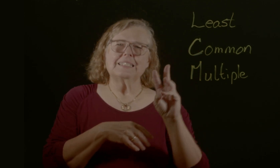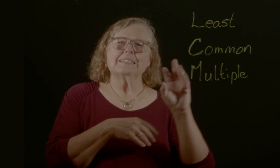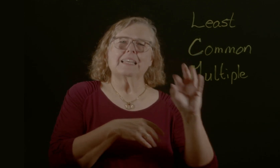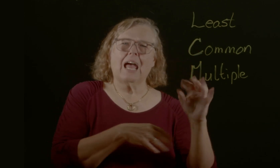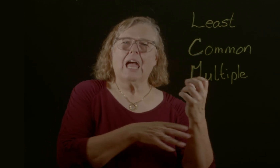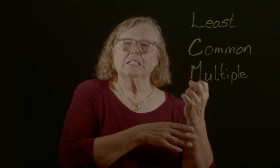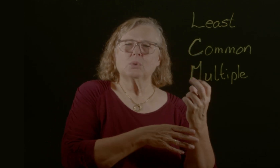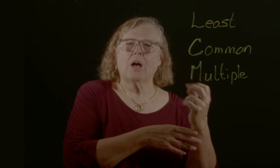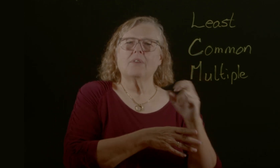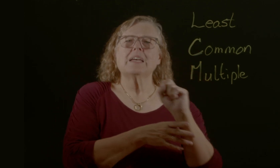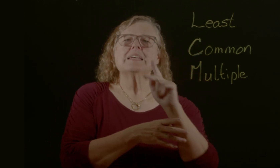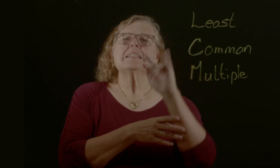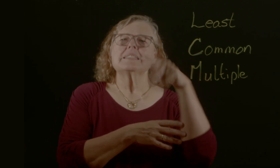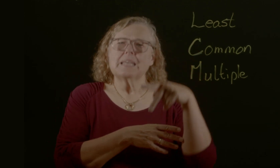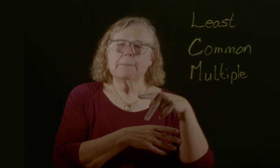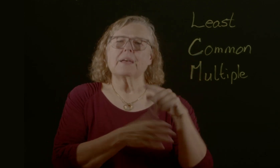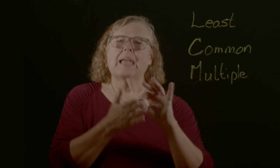9, 12. It is skip counting.